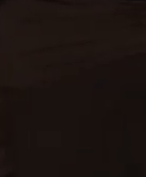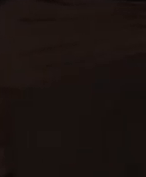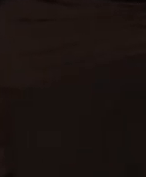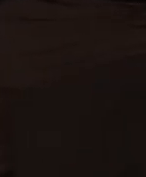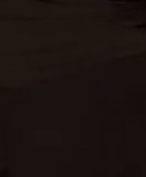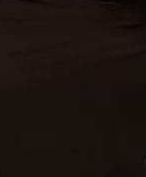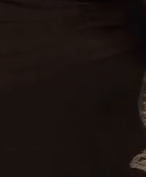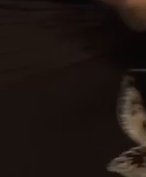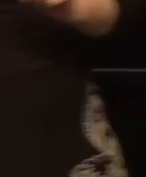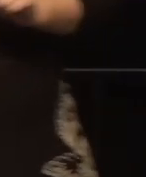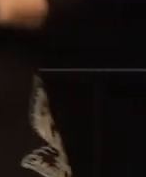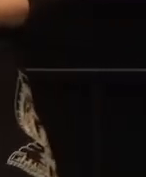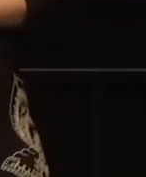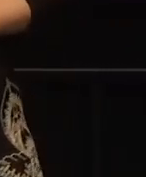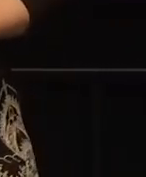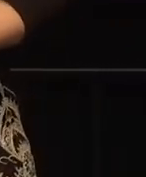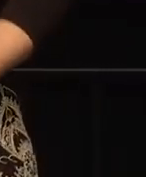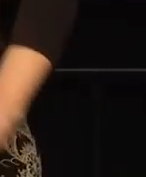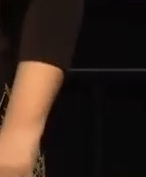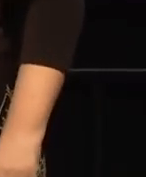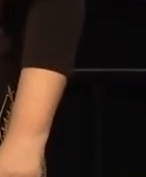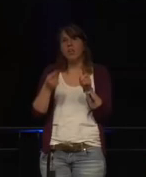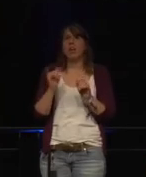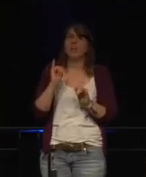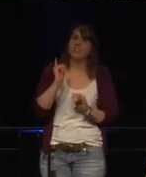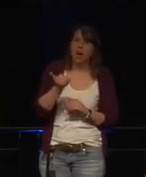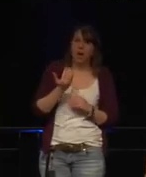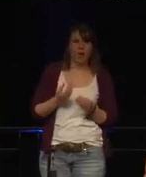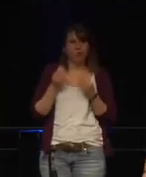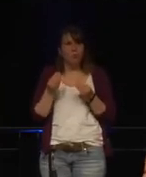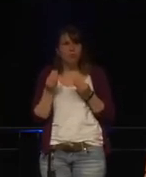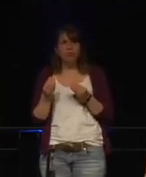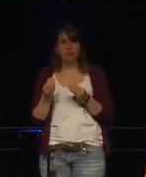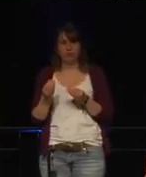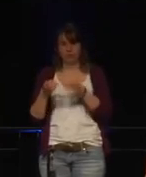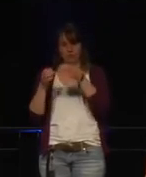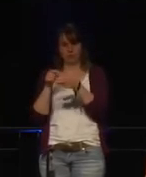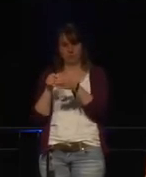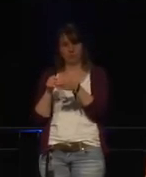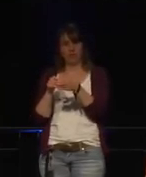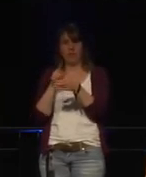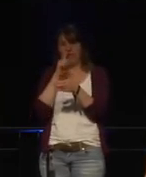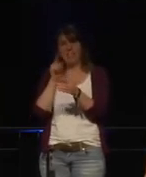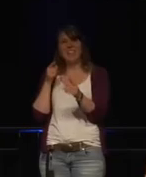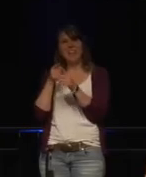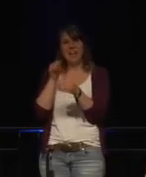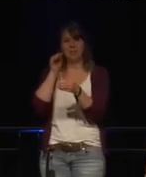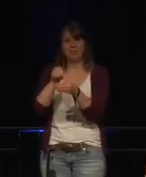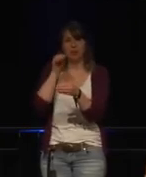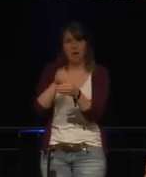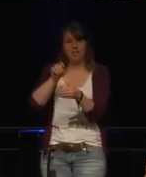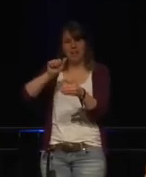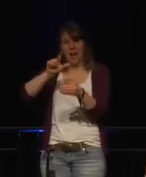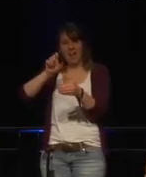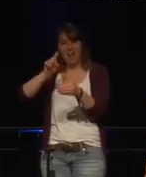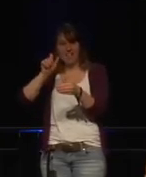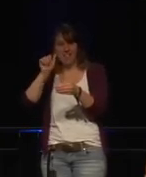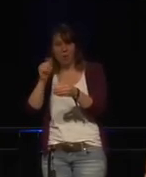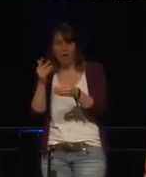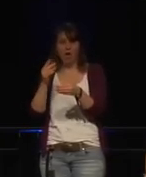servers. But, of course, you never know in how many backups it's collected as well. So,